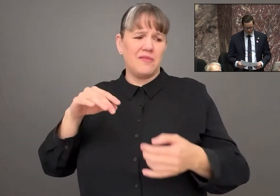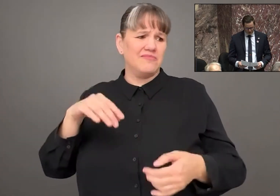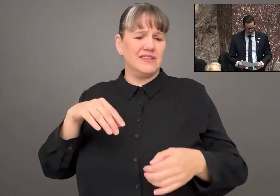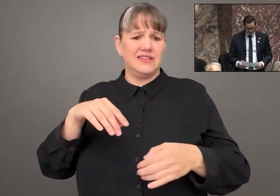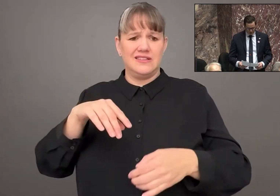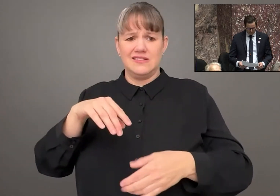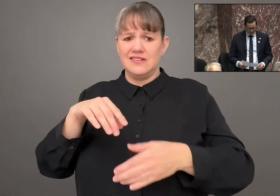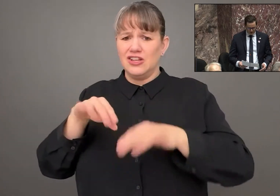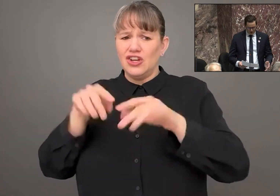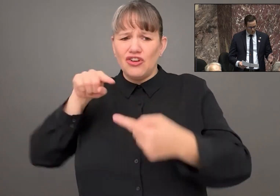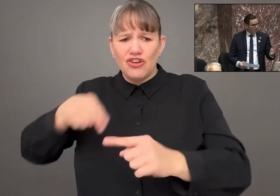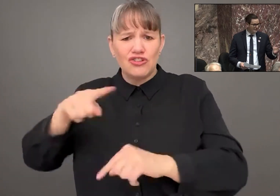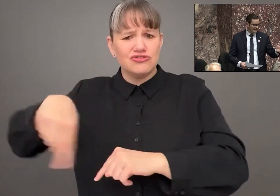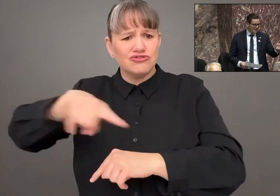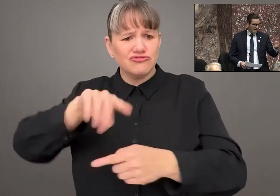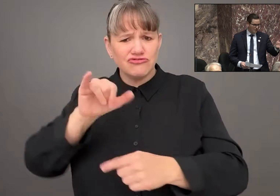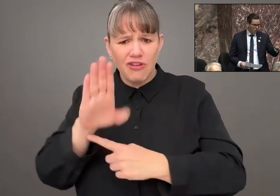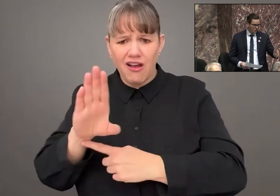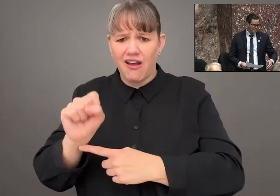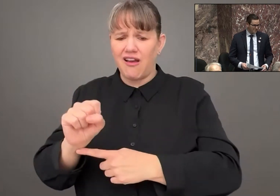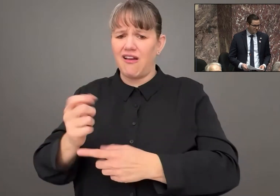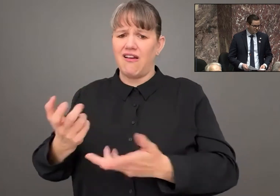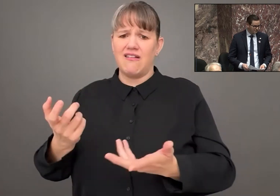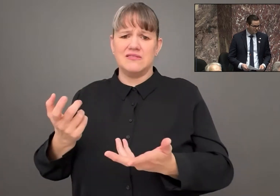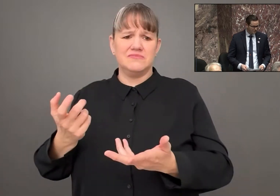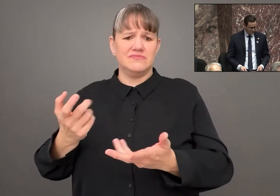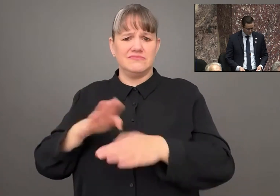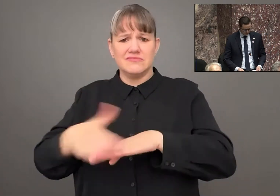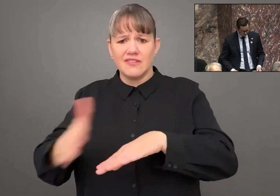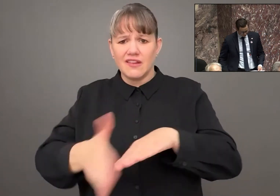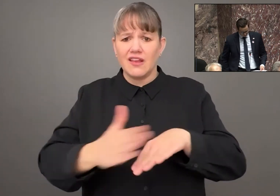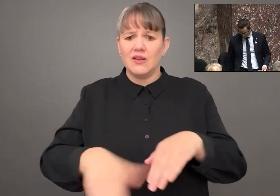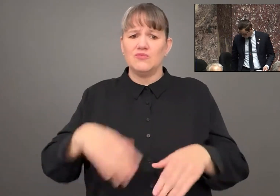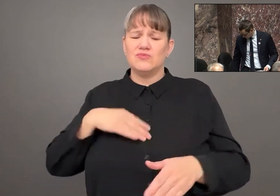defending forestry workers, why does it keep getting worse?